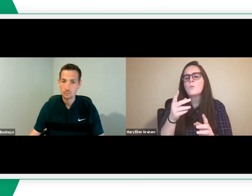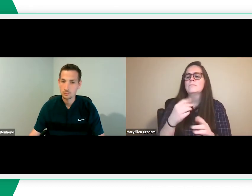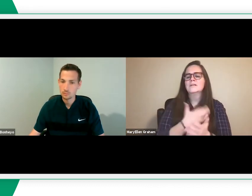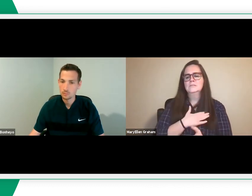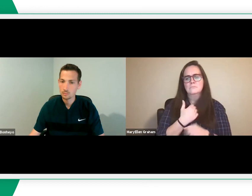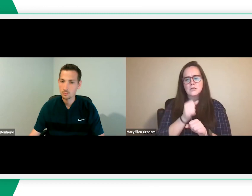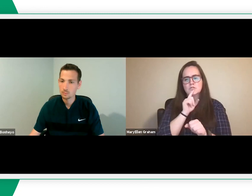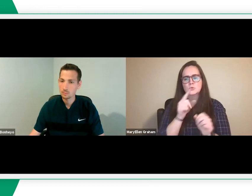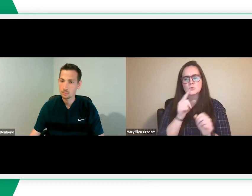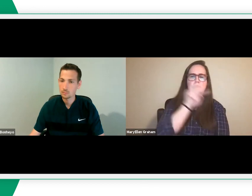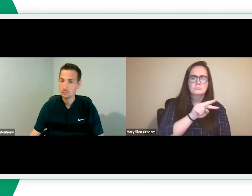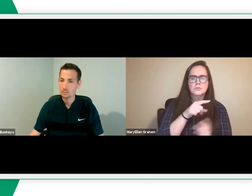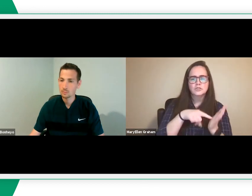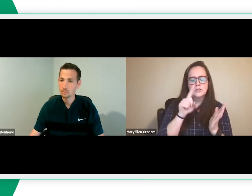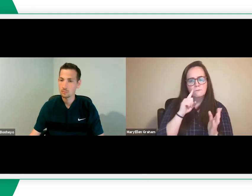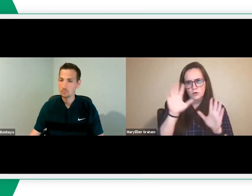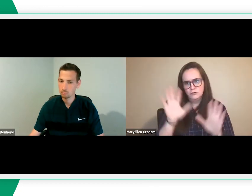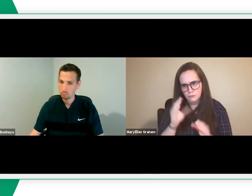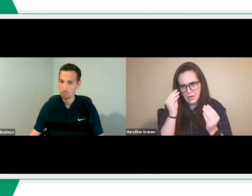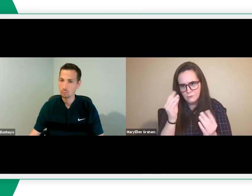about dealing with debt and how to deal with debt.